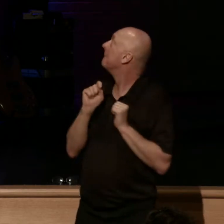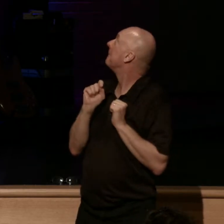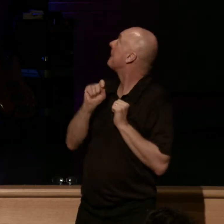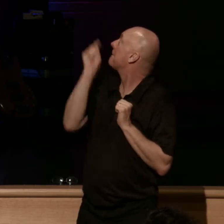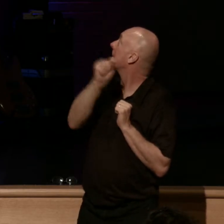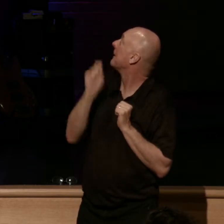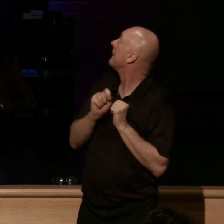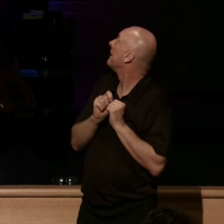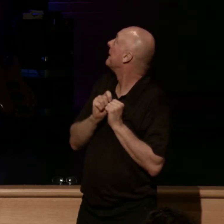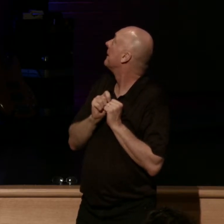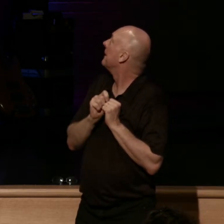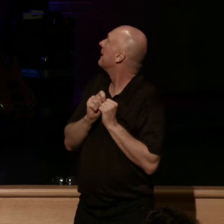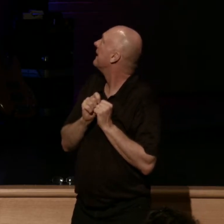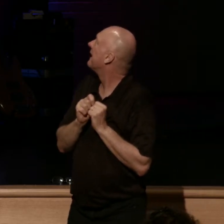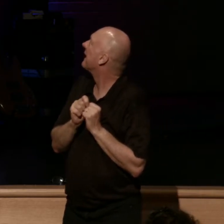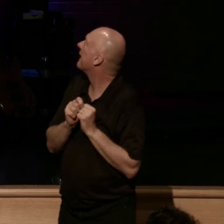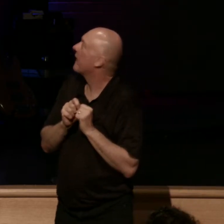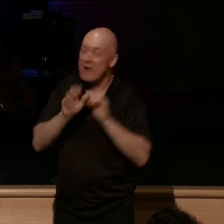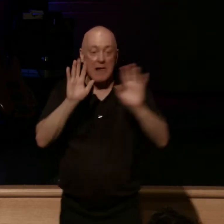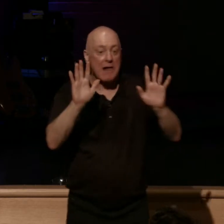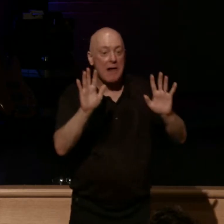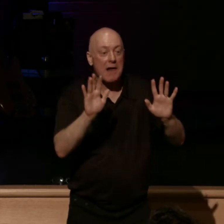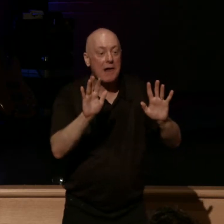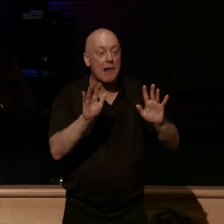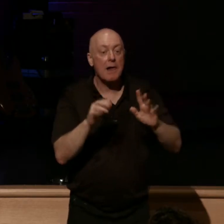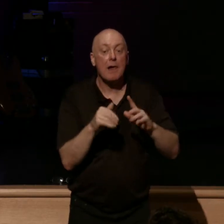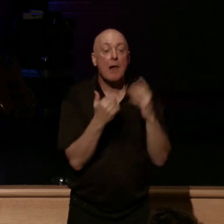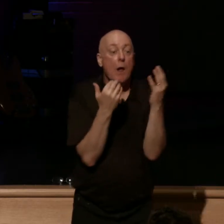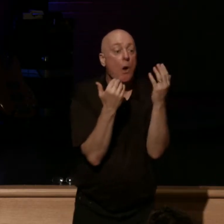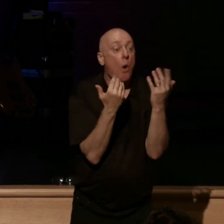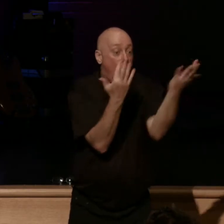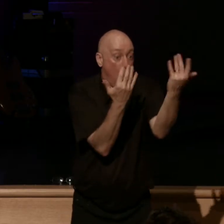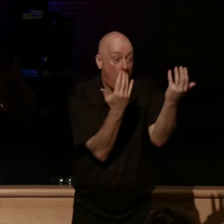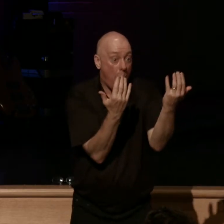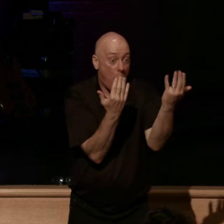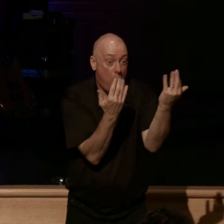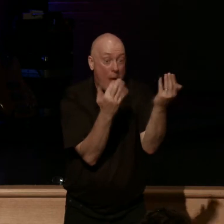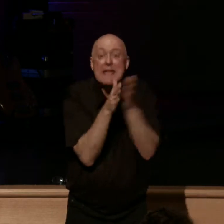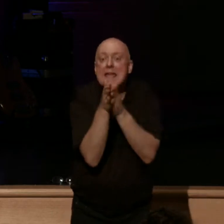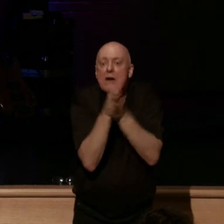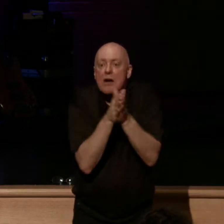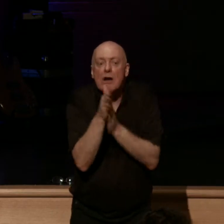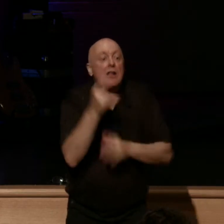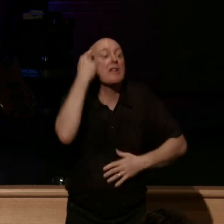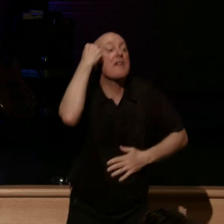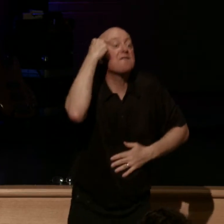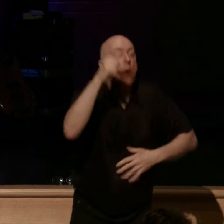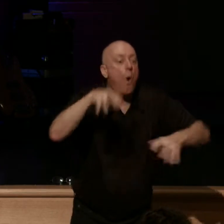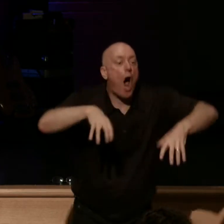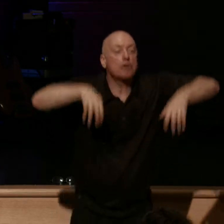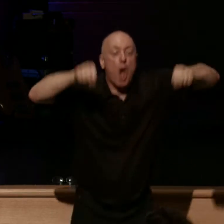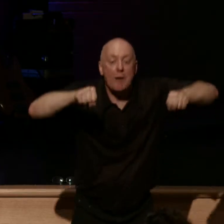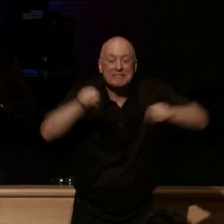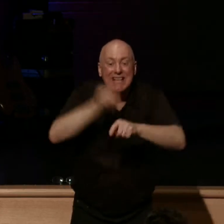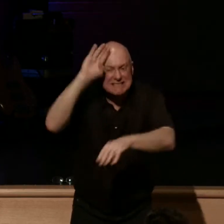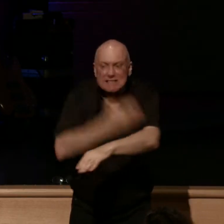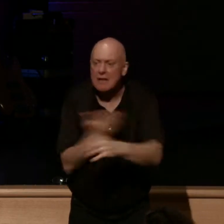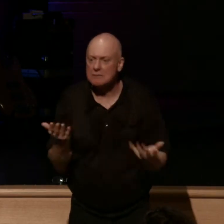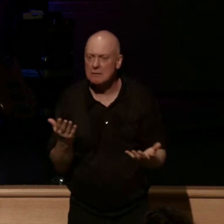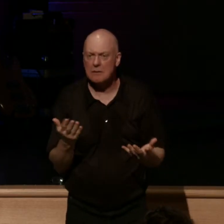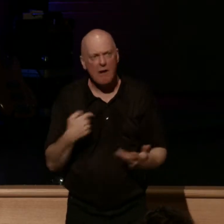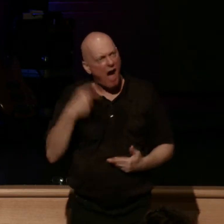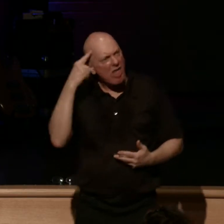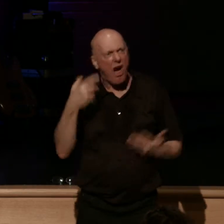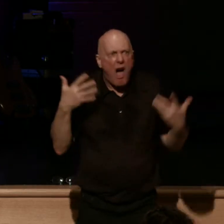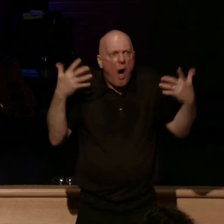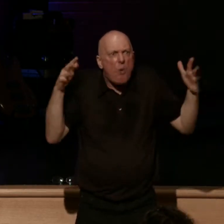Next slide. No, here we go. Okay, watch, okay? Wait eagerly. Here comes the theology. For what? For adoption as sons. You're like, well, I thought I was